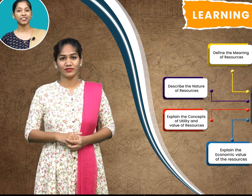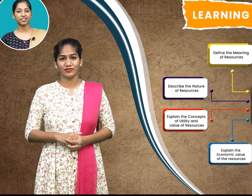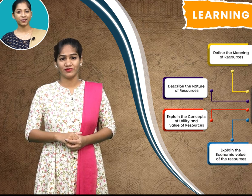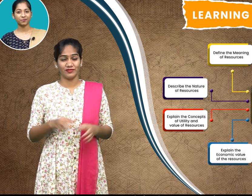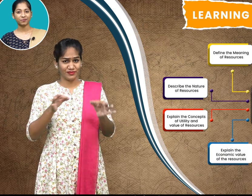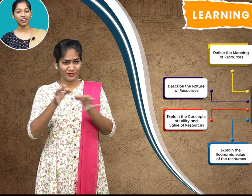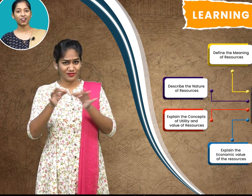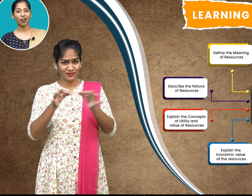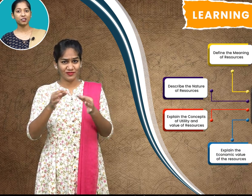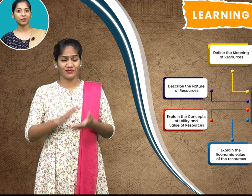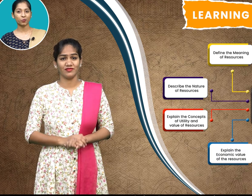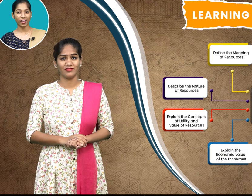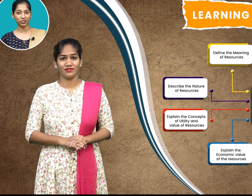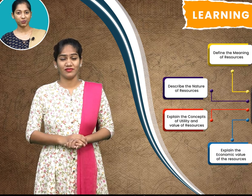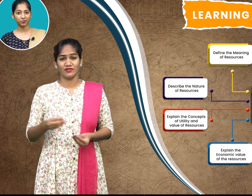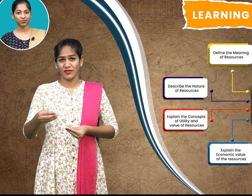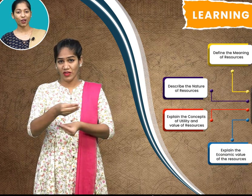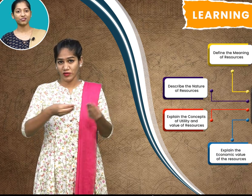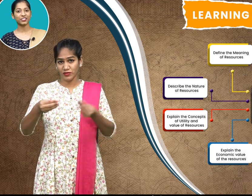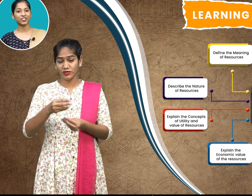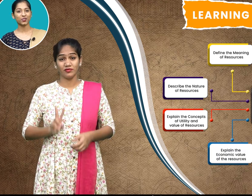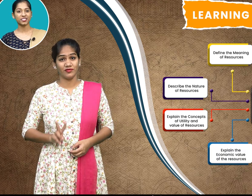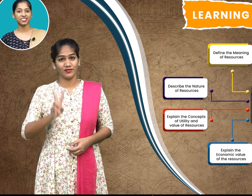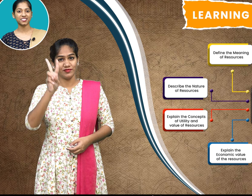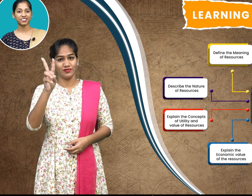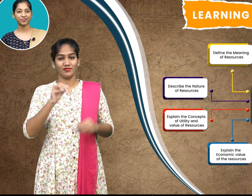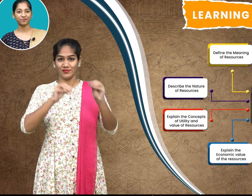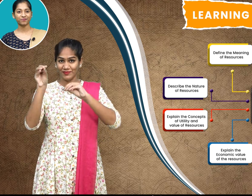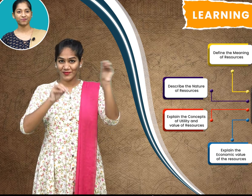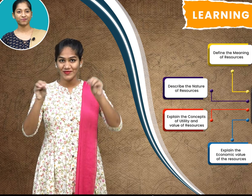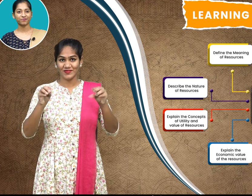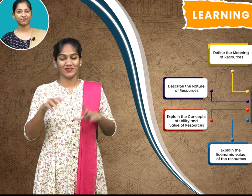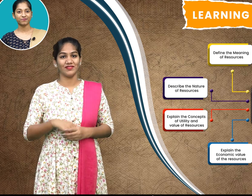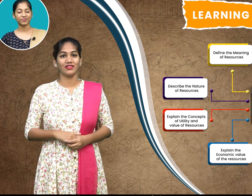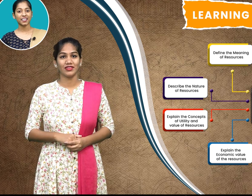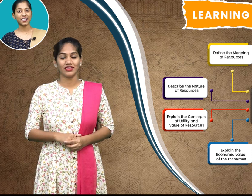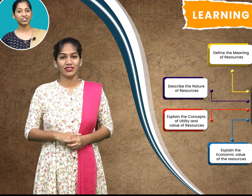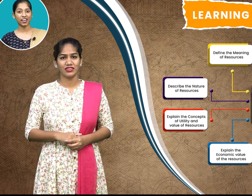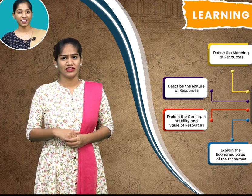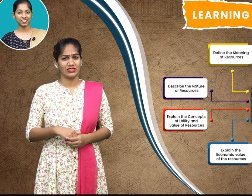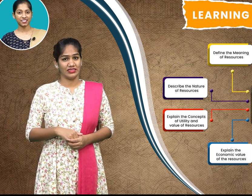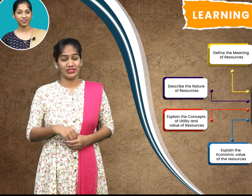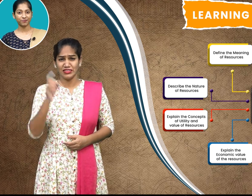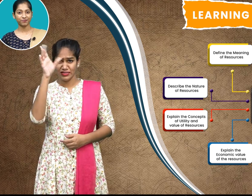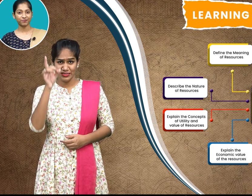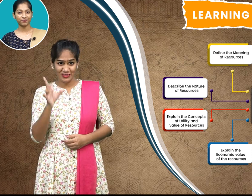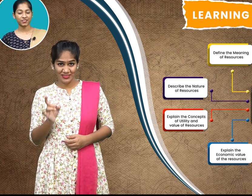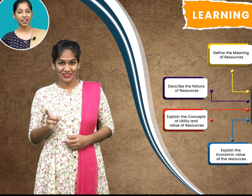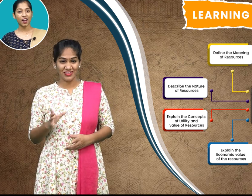the economic value of the resources analyze how